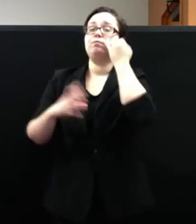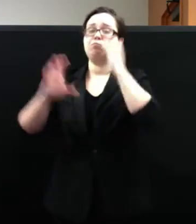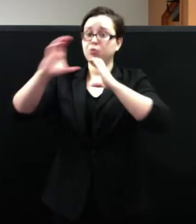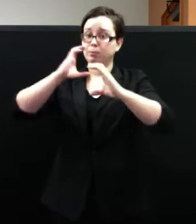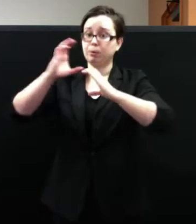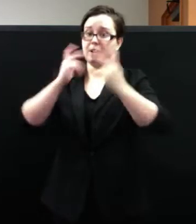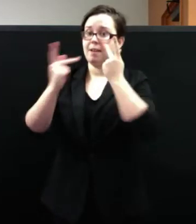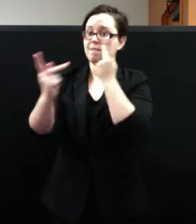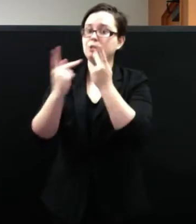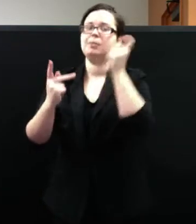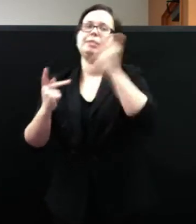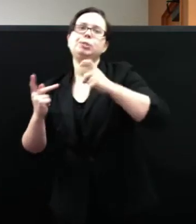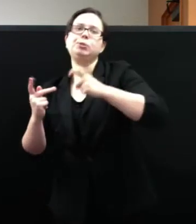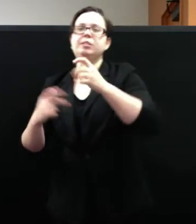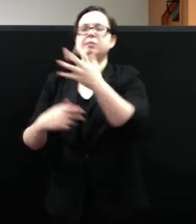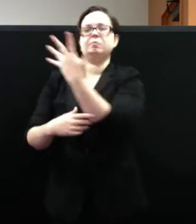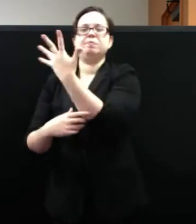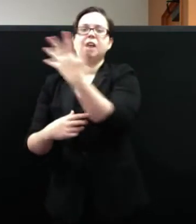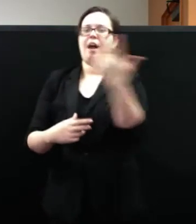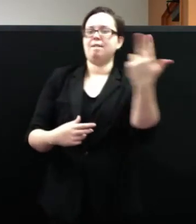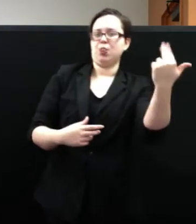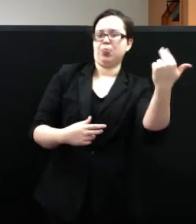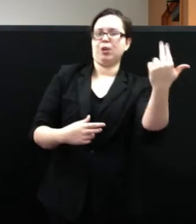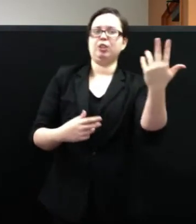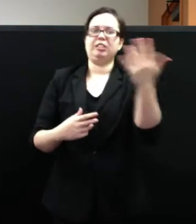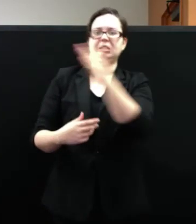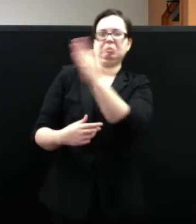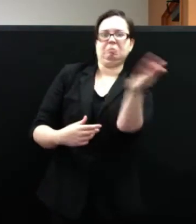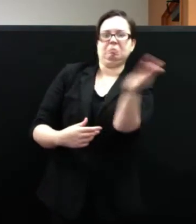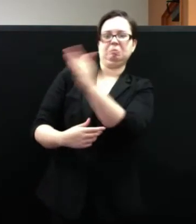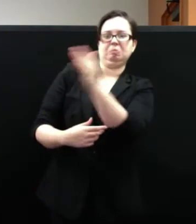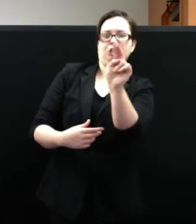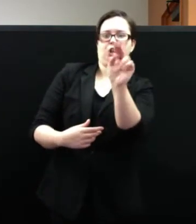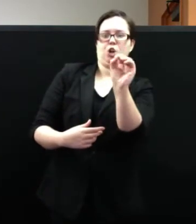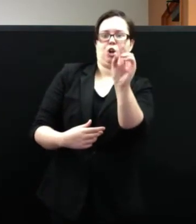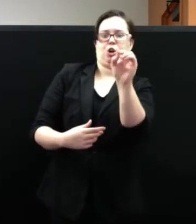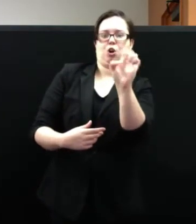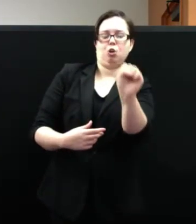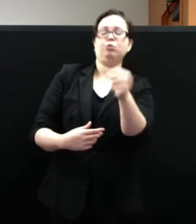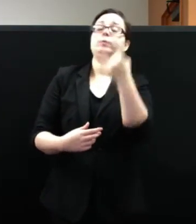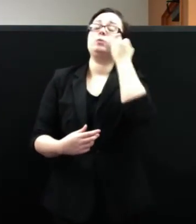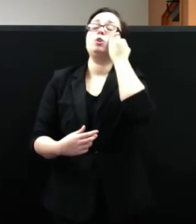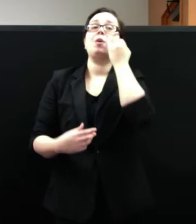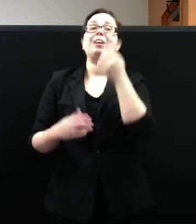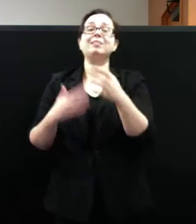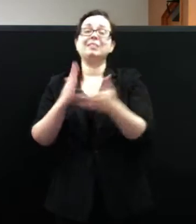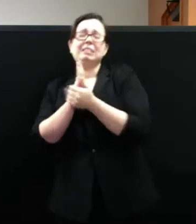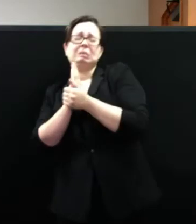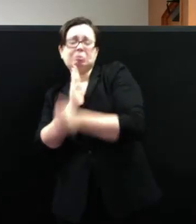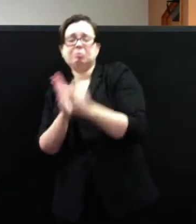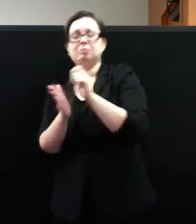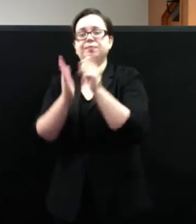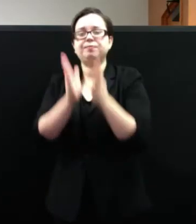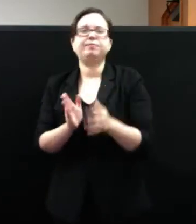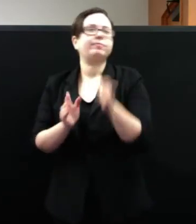and 13 nodes in your diagram. So though we may not be skilled at drawing, the point is that we intuitively know how to